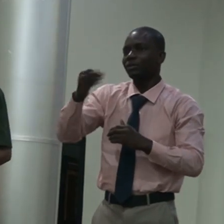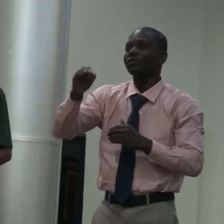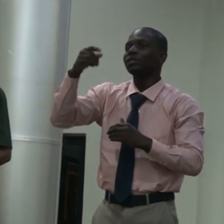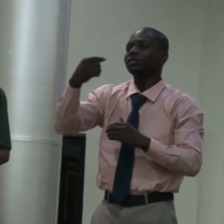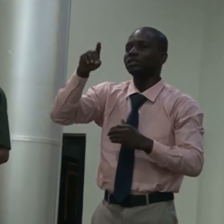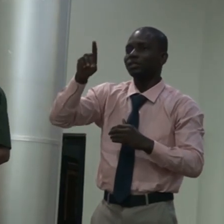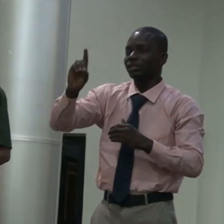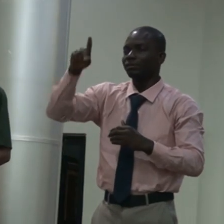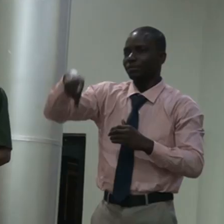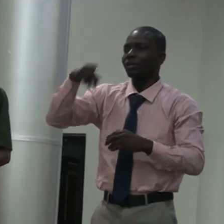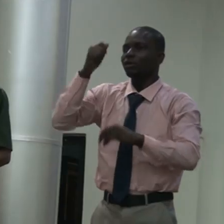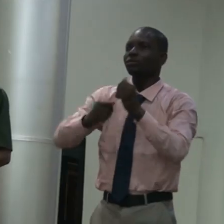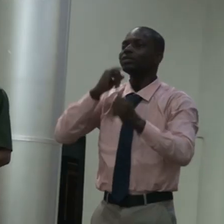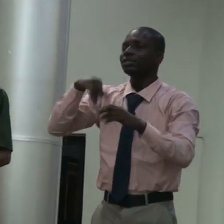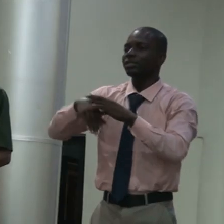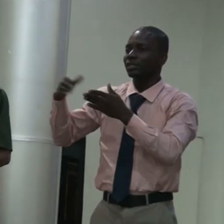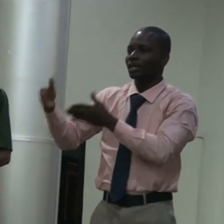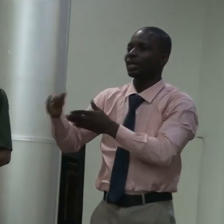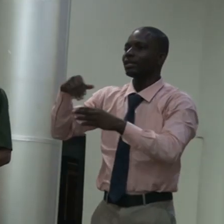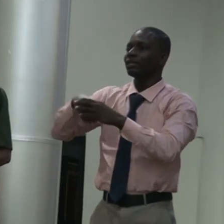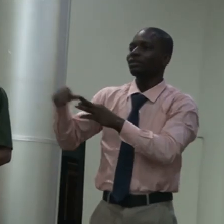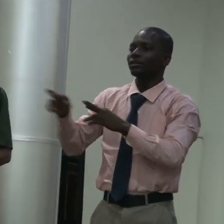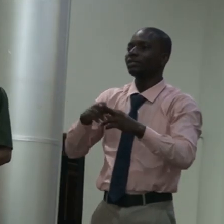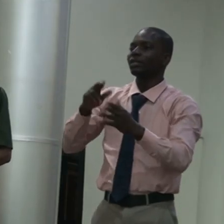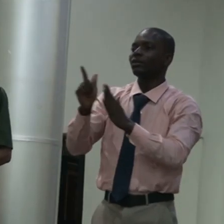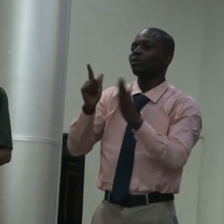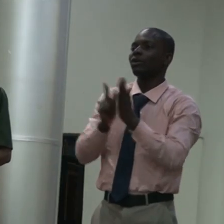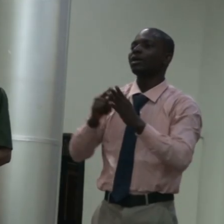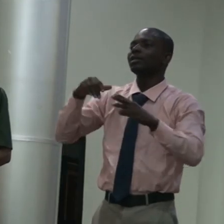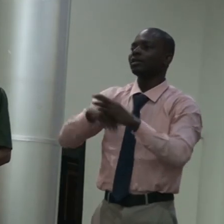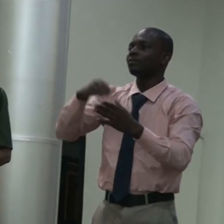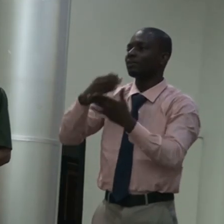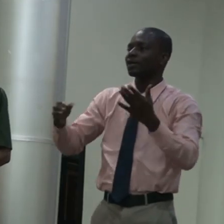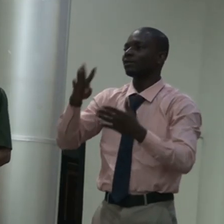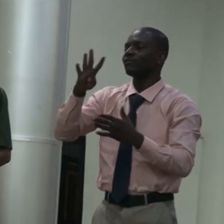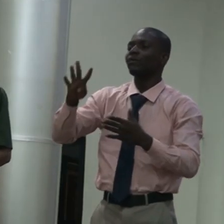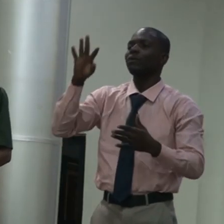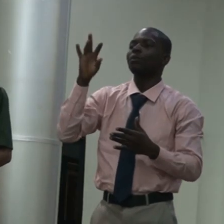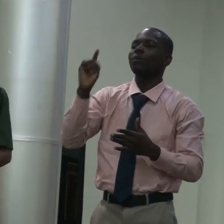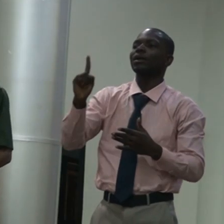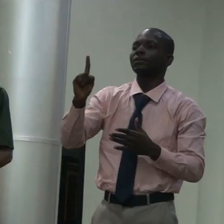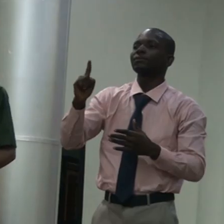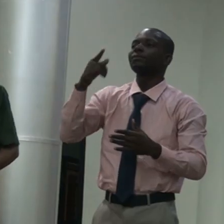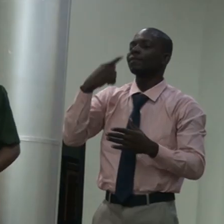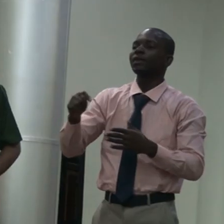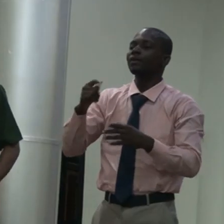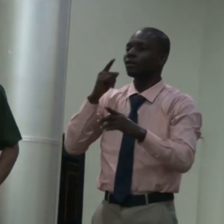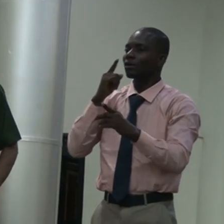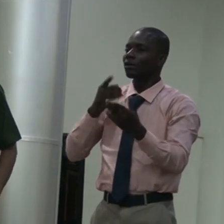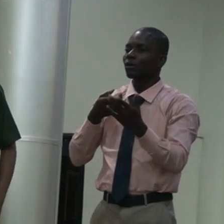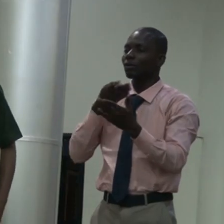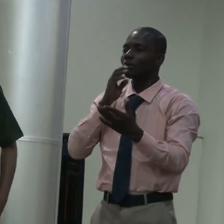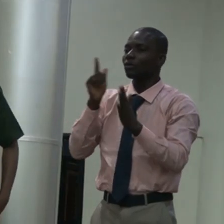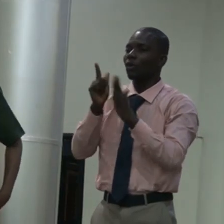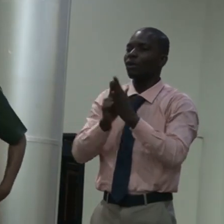GDP, which was in the original law. Then in section 41, the original law said